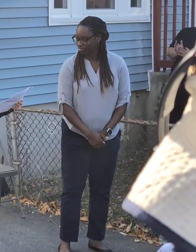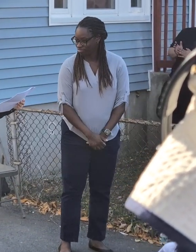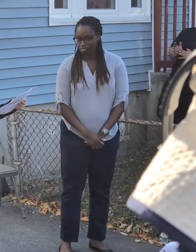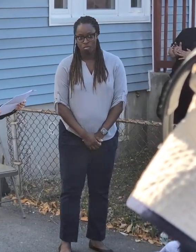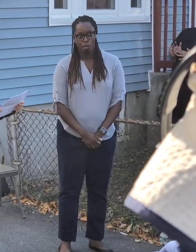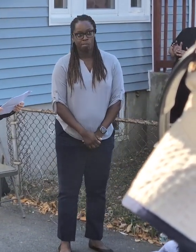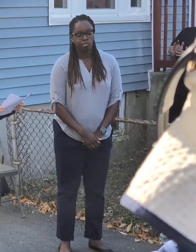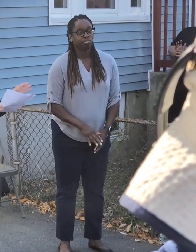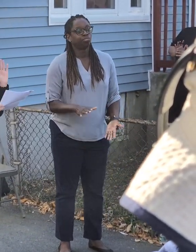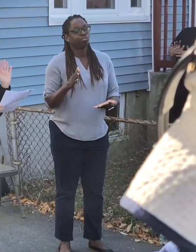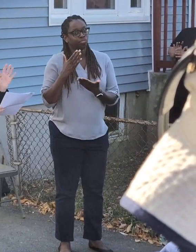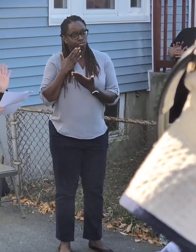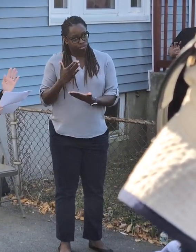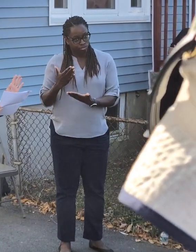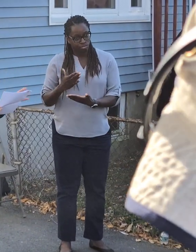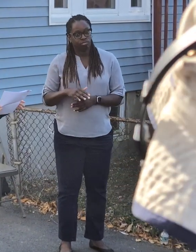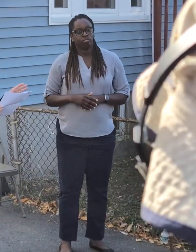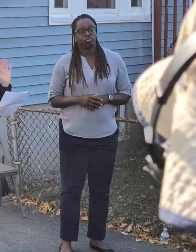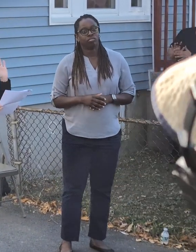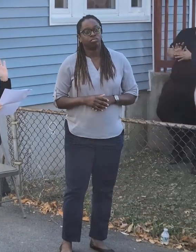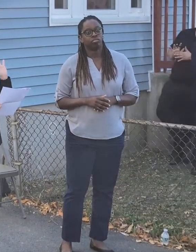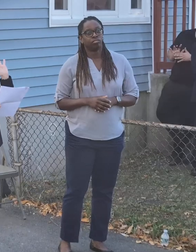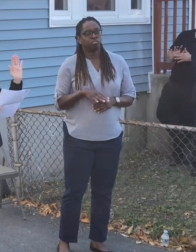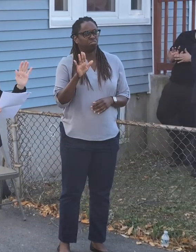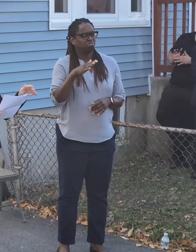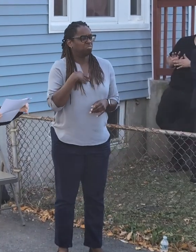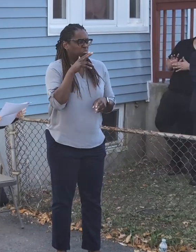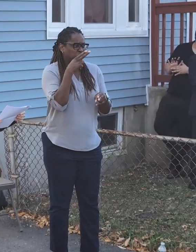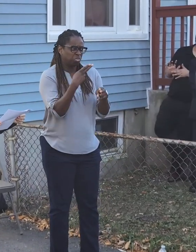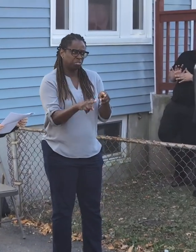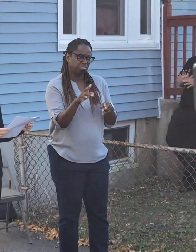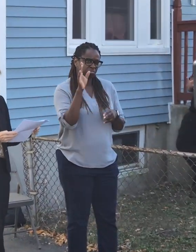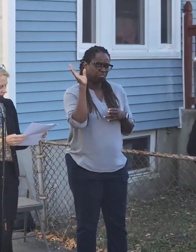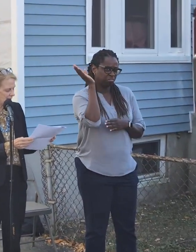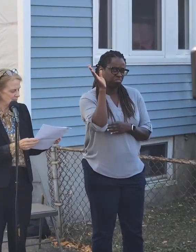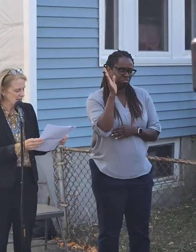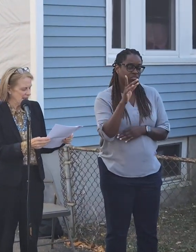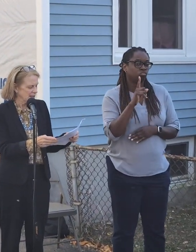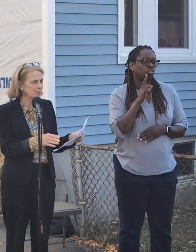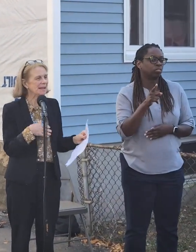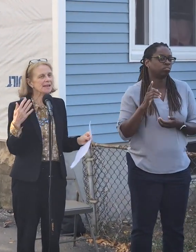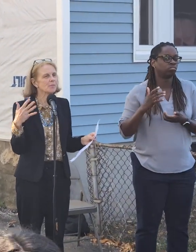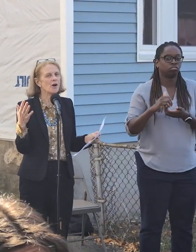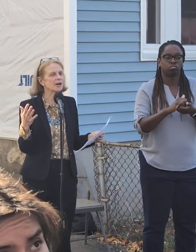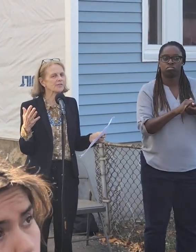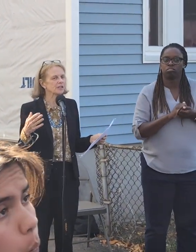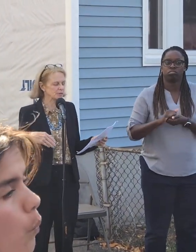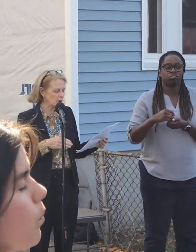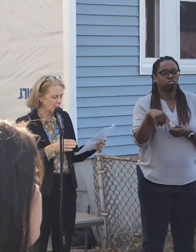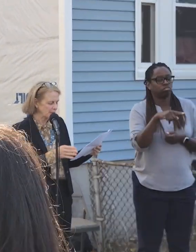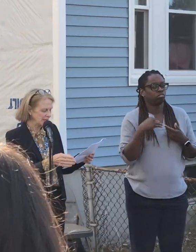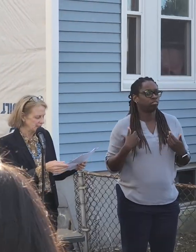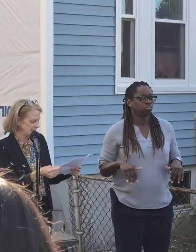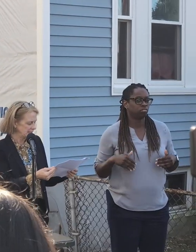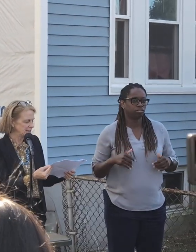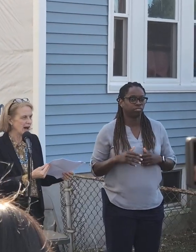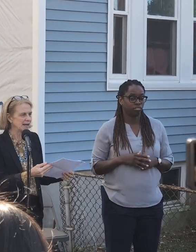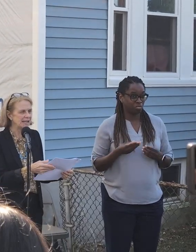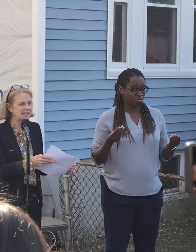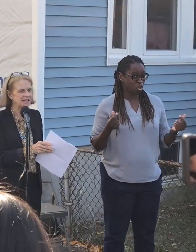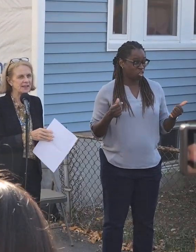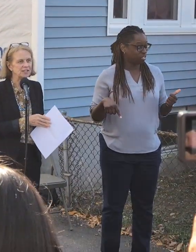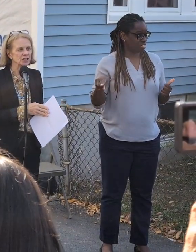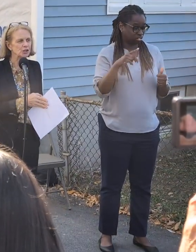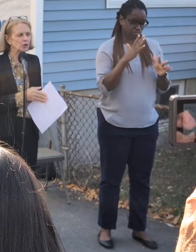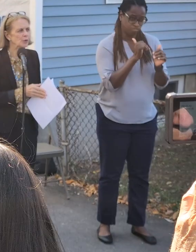Council President. So I'm gonna be brief, but it really is a collective effort. Competing in the market for these properties is not